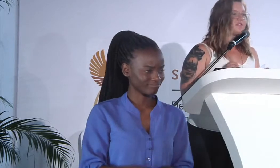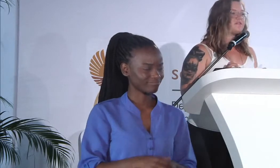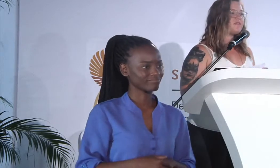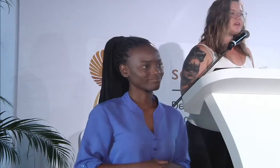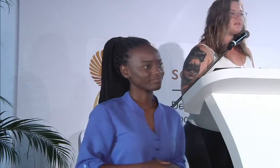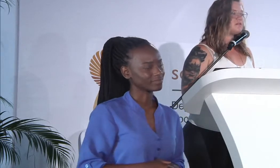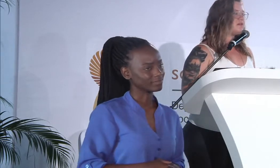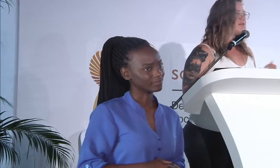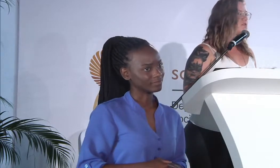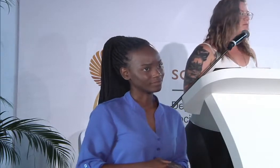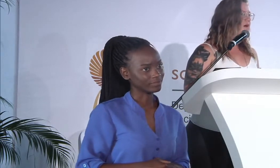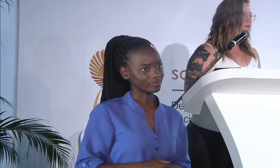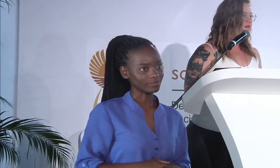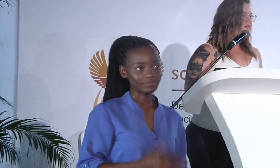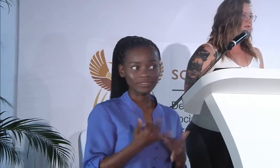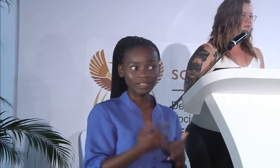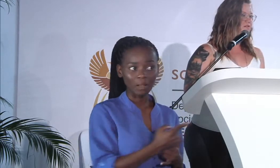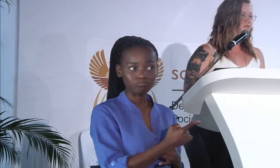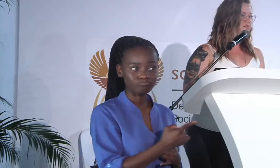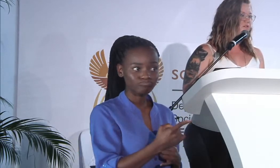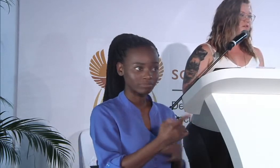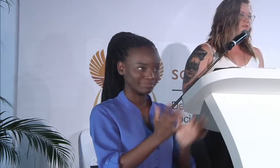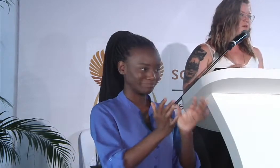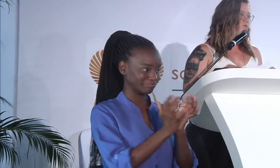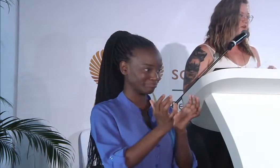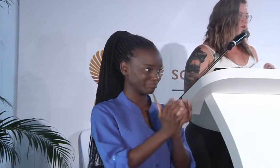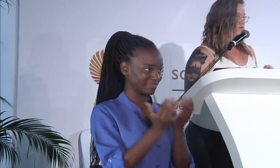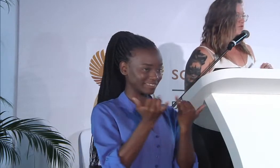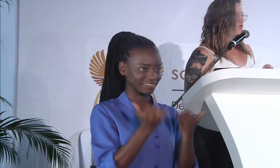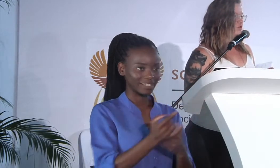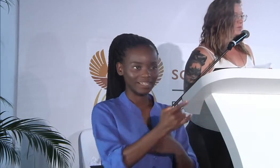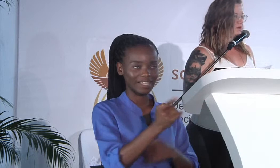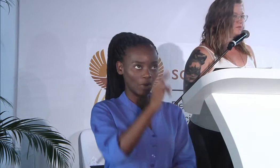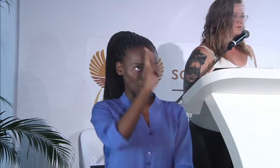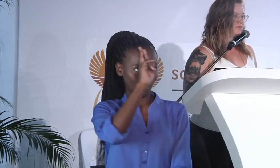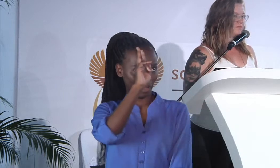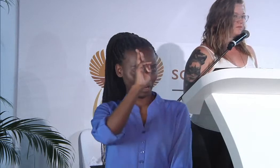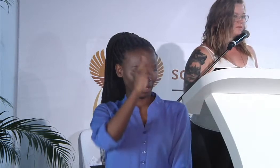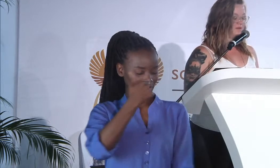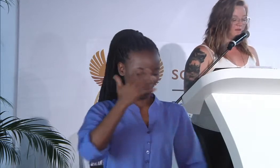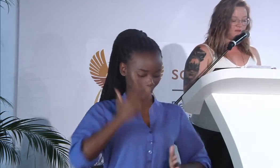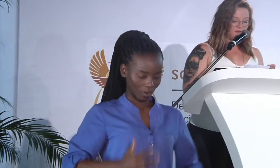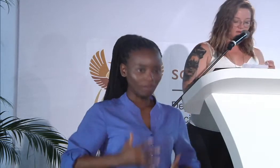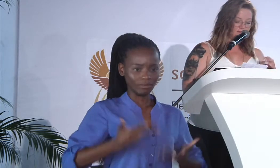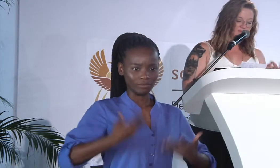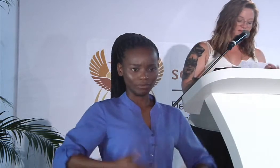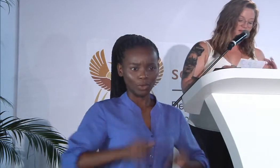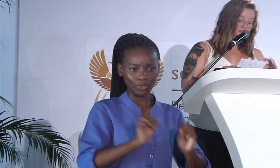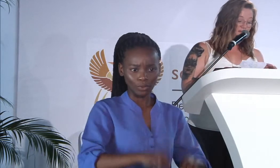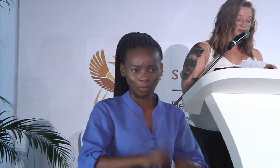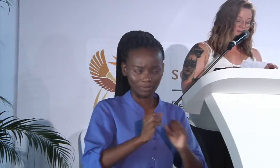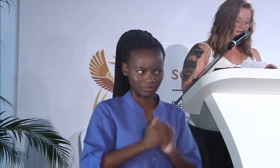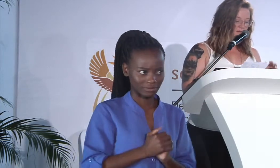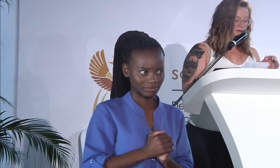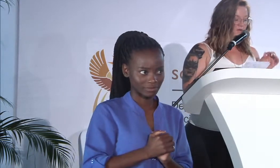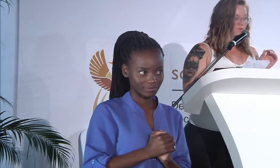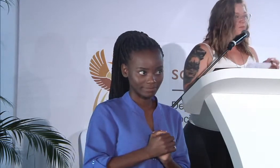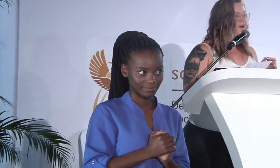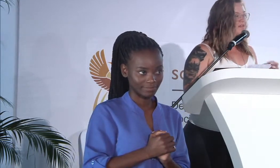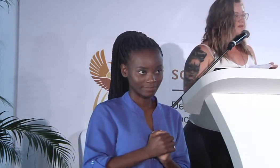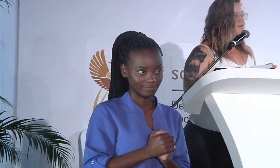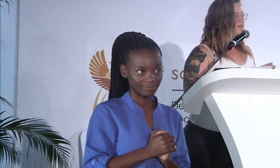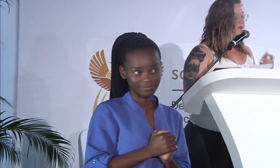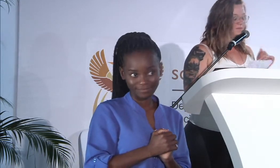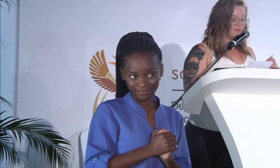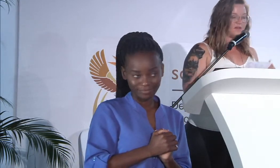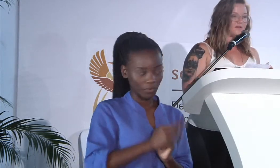This event is a reminder that we are also human. This event reminds